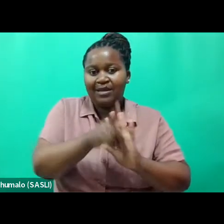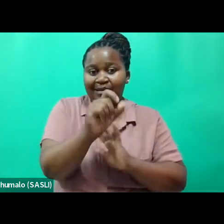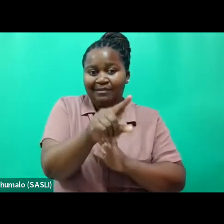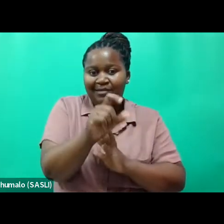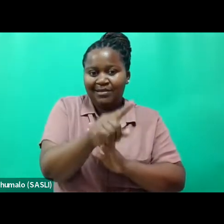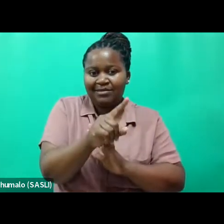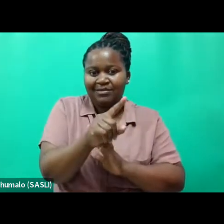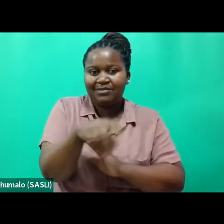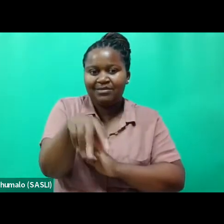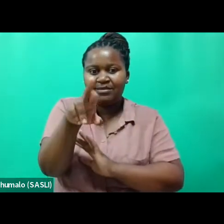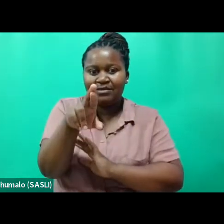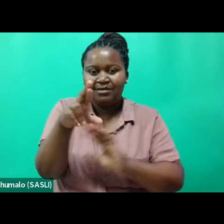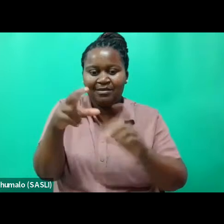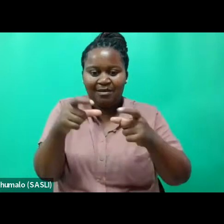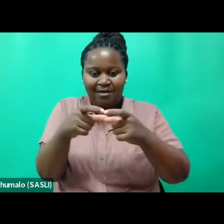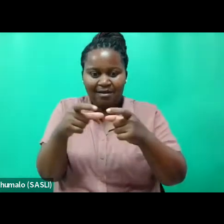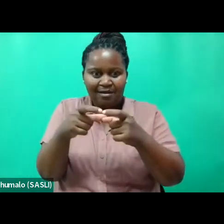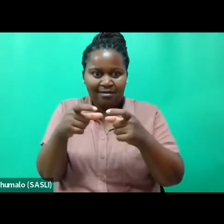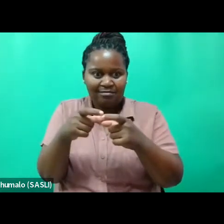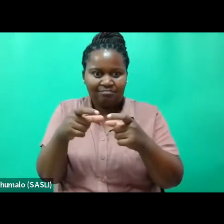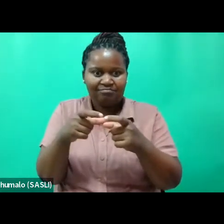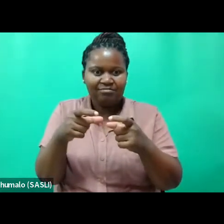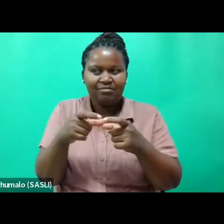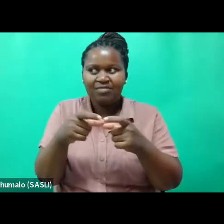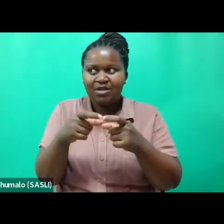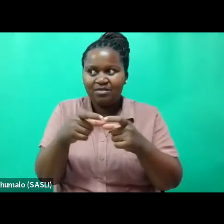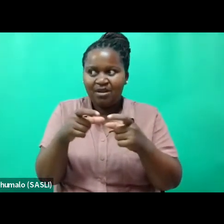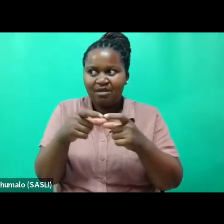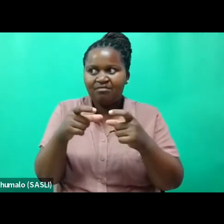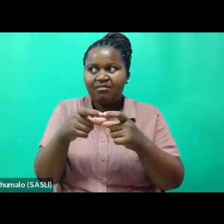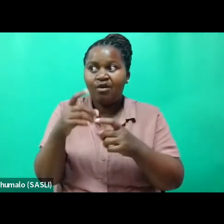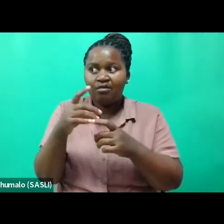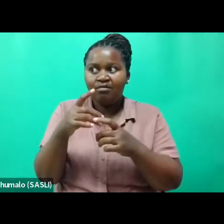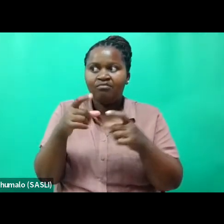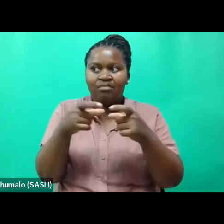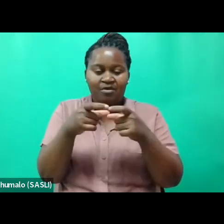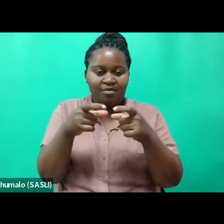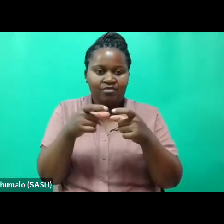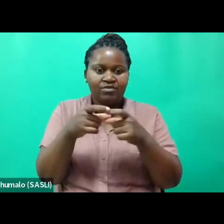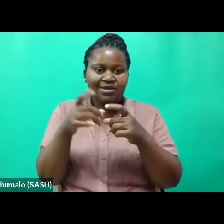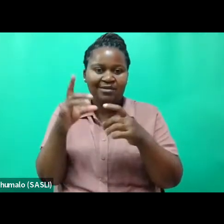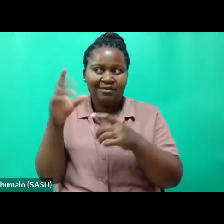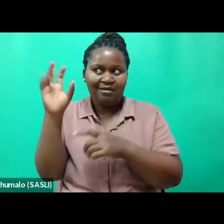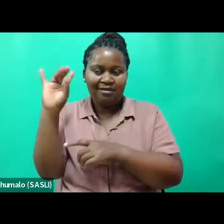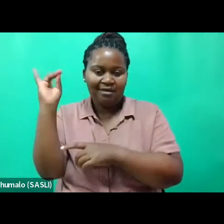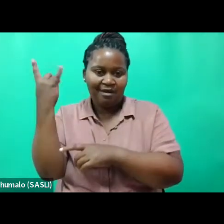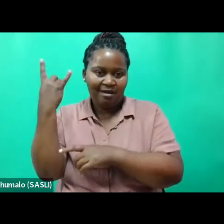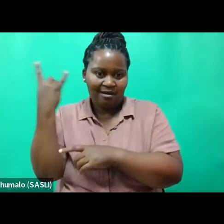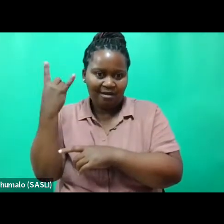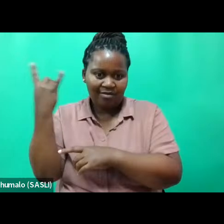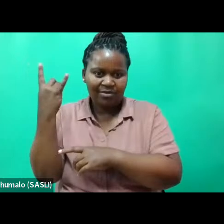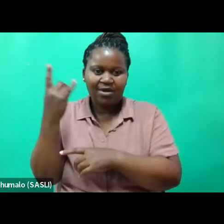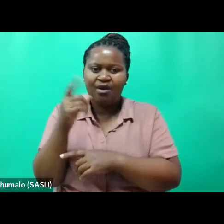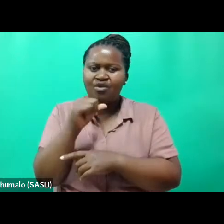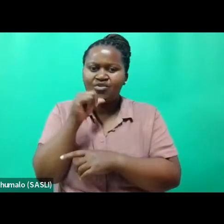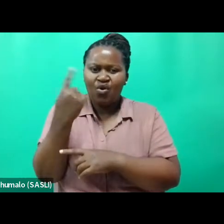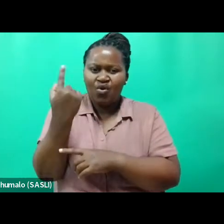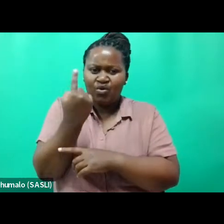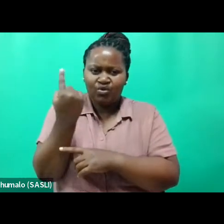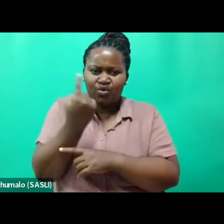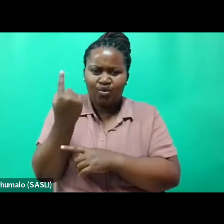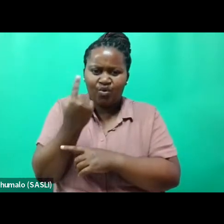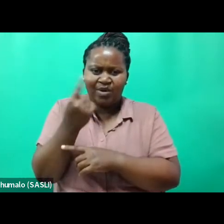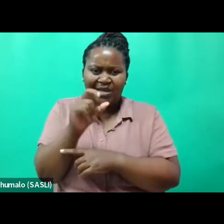that it can be universal, so that we not only have these routers that